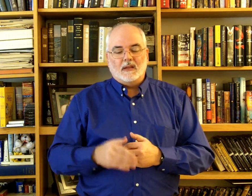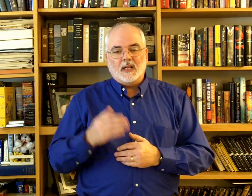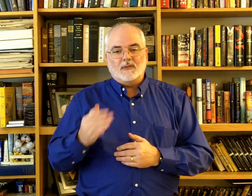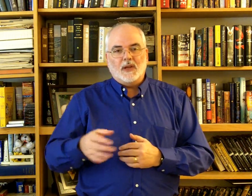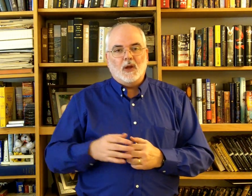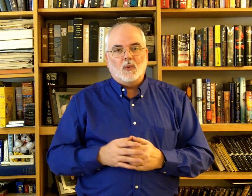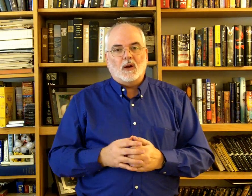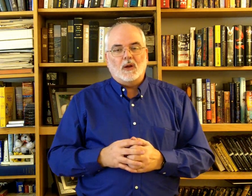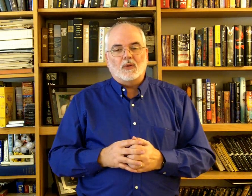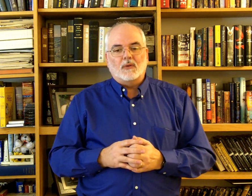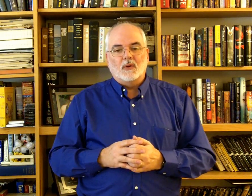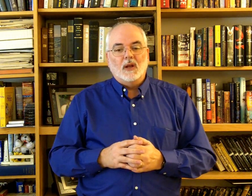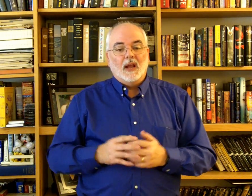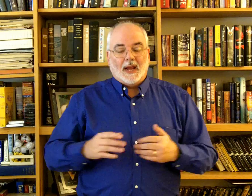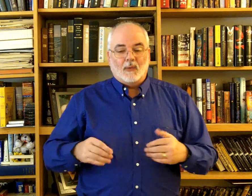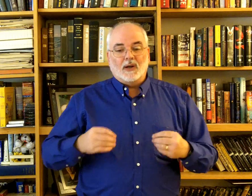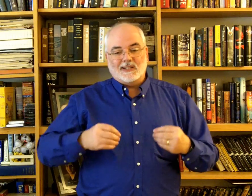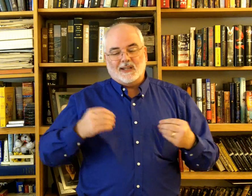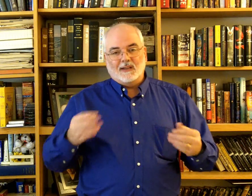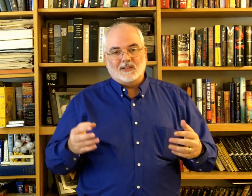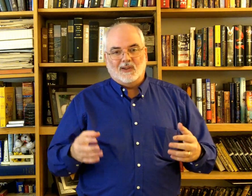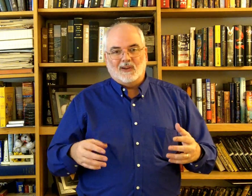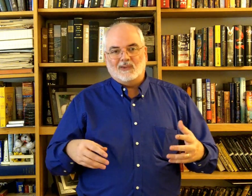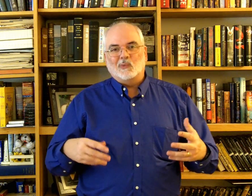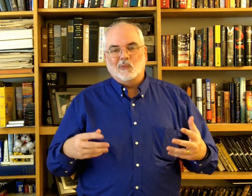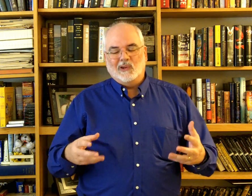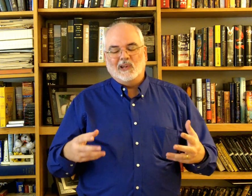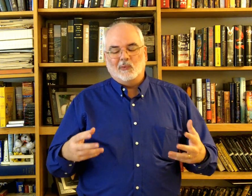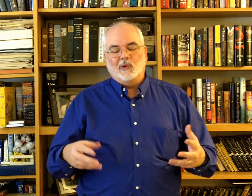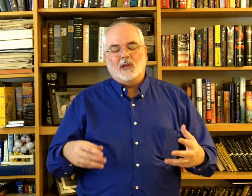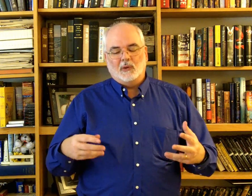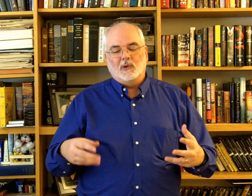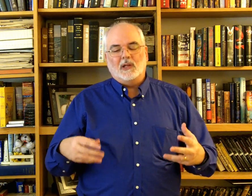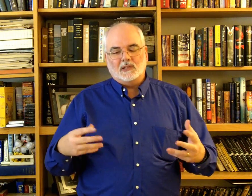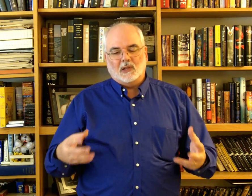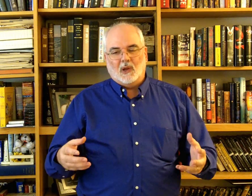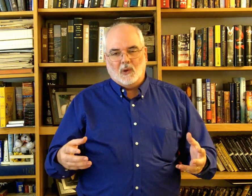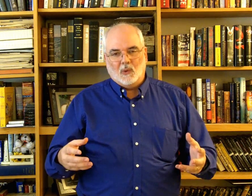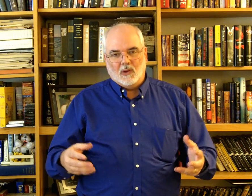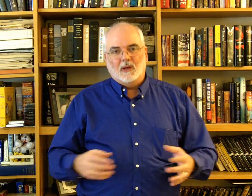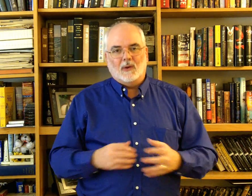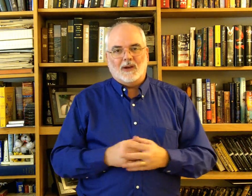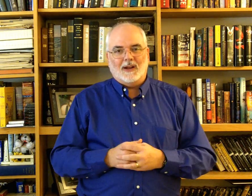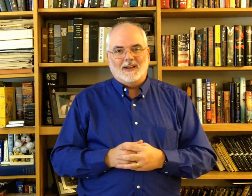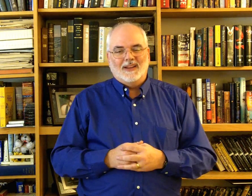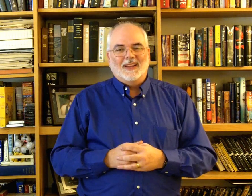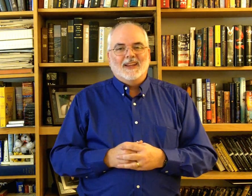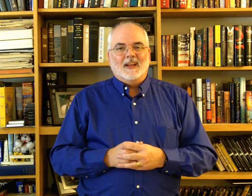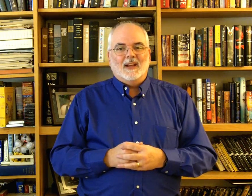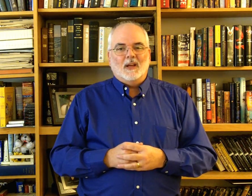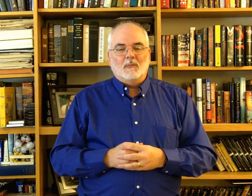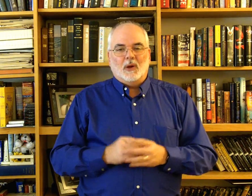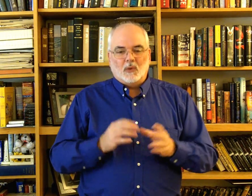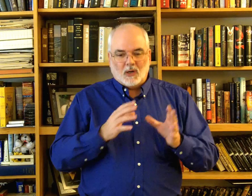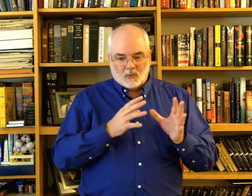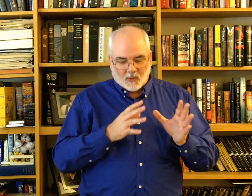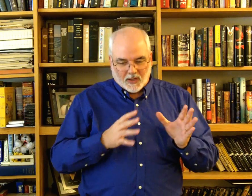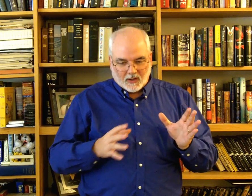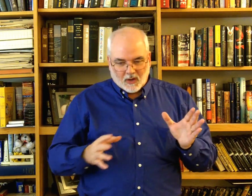next video, we're going to go through and we're going to sing the song really, really, really slow. All right. But we're going to run it all